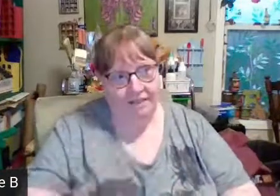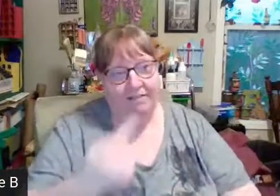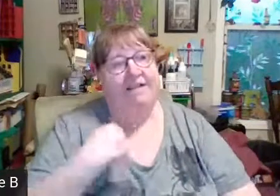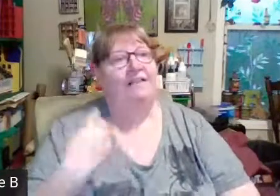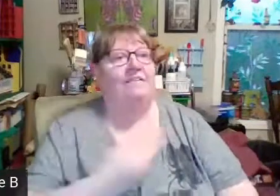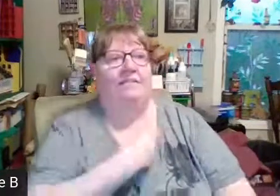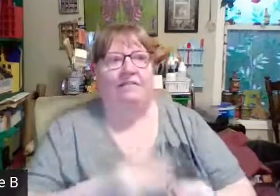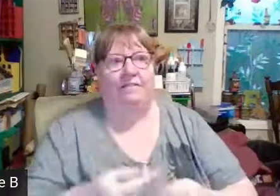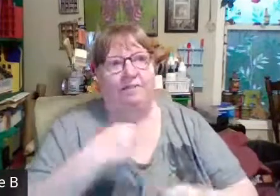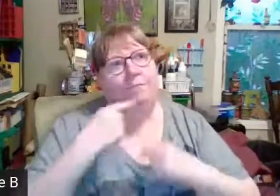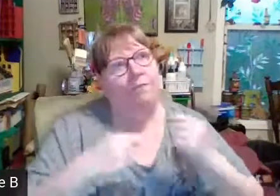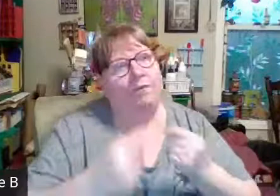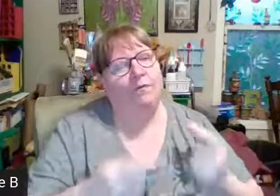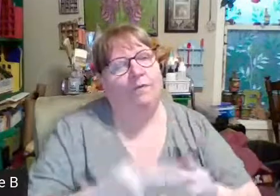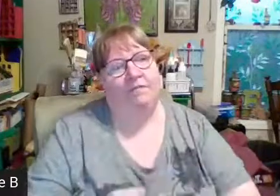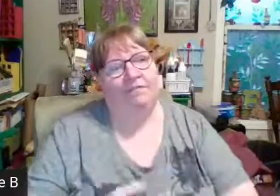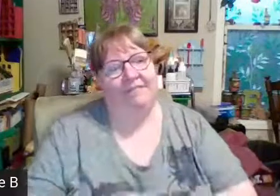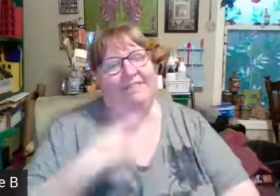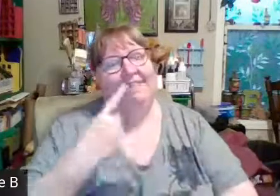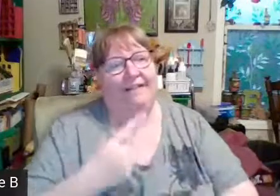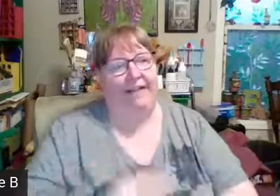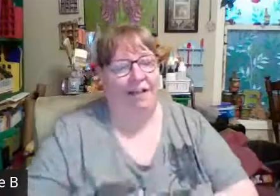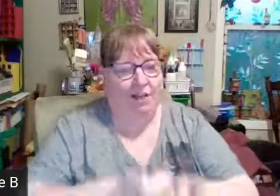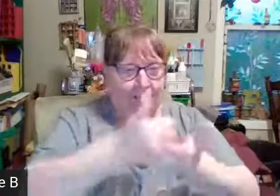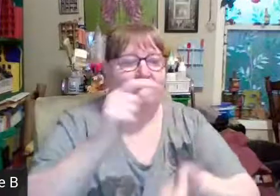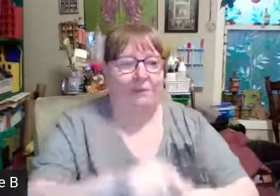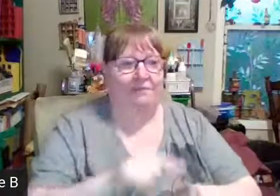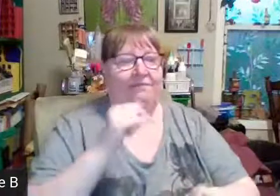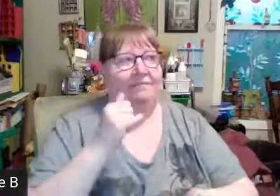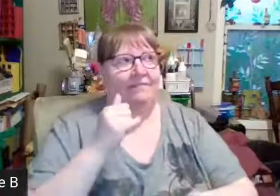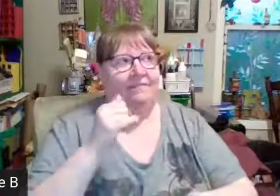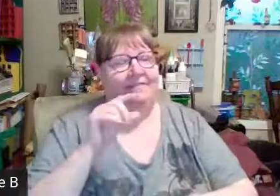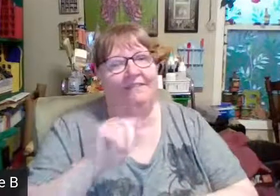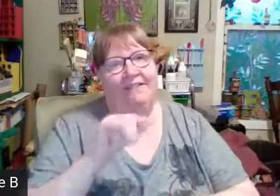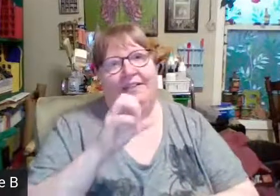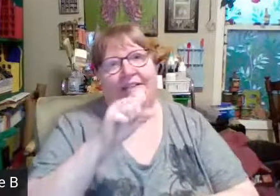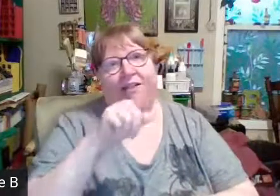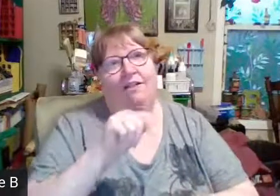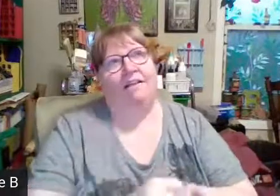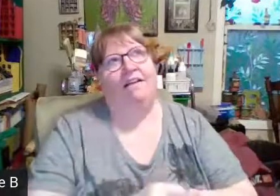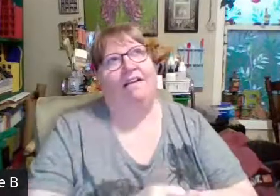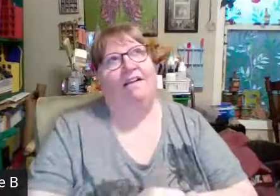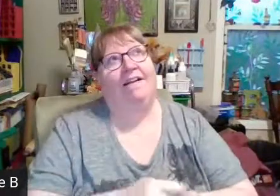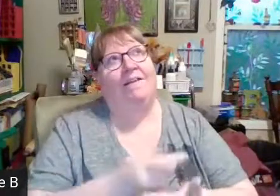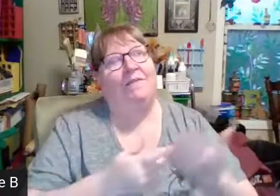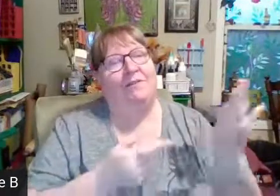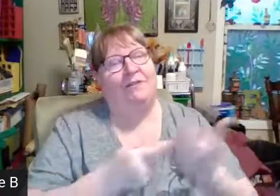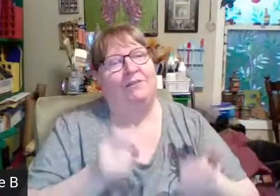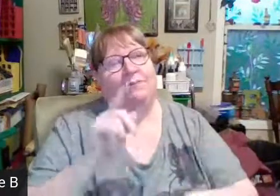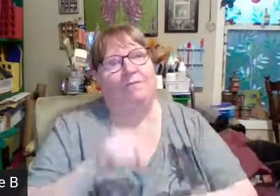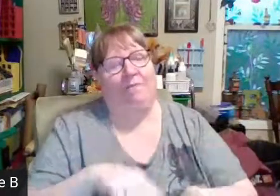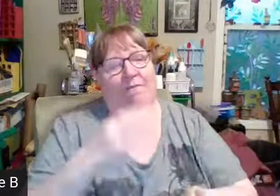personalized and set at what you want. So I'm going to let Kim talk now, or somebody else. I'm done.